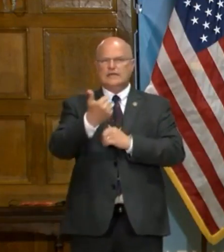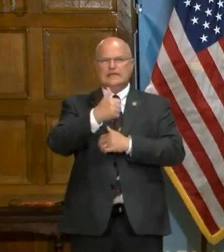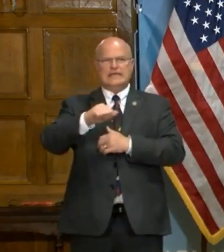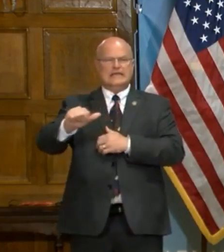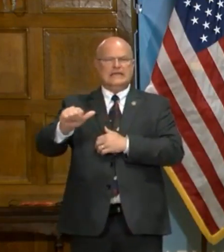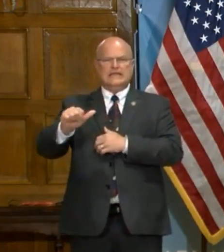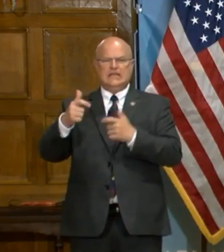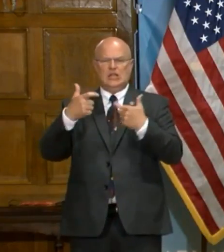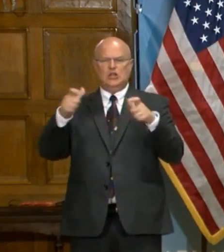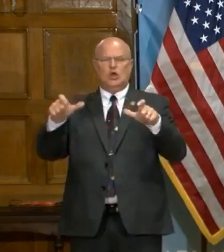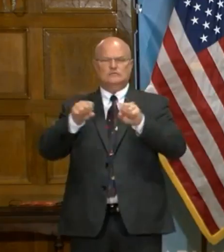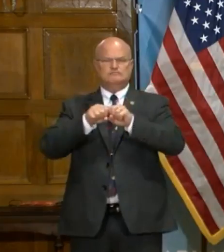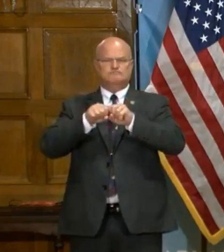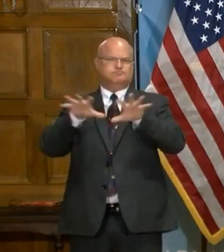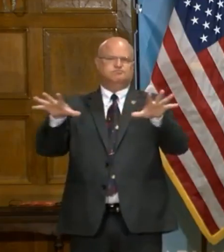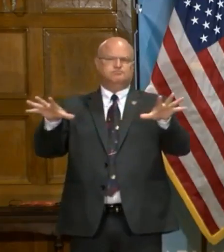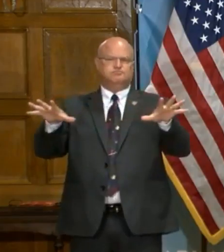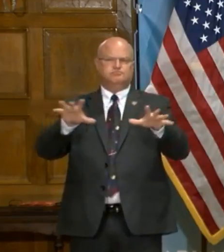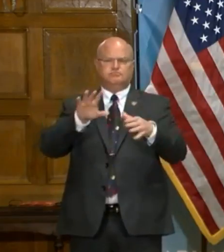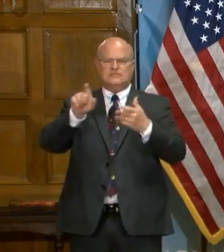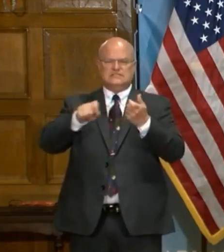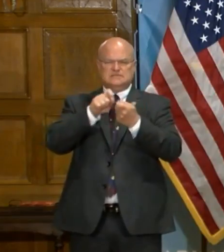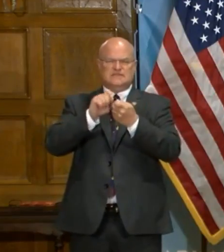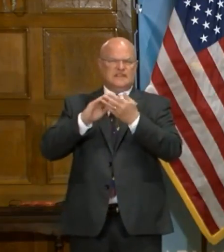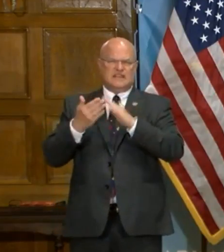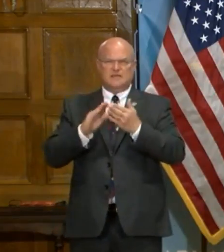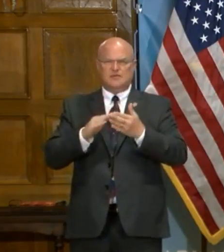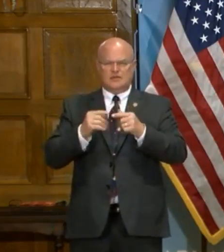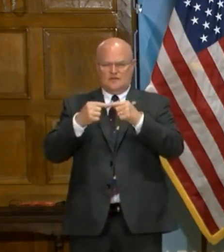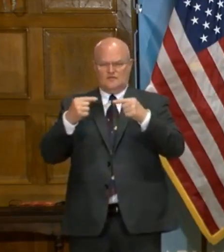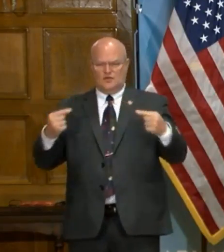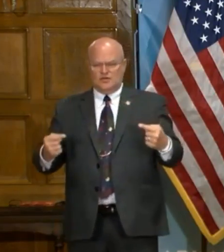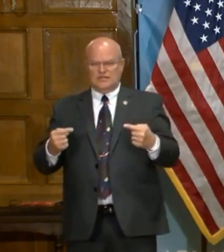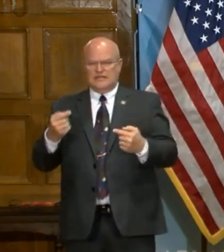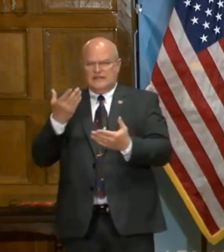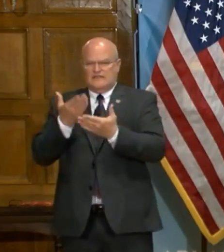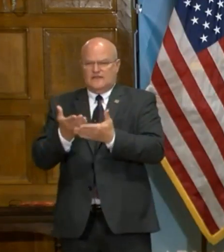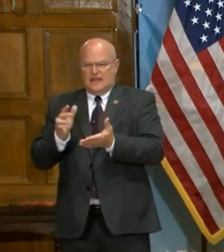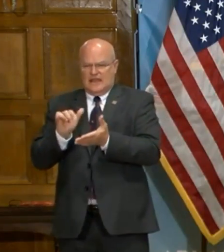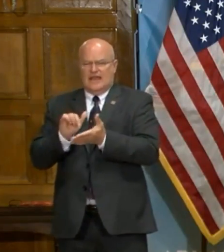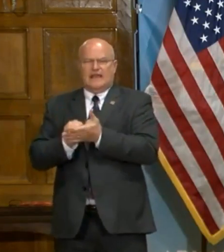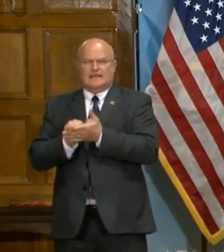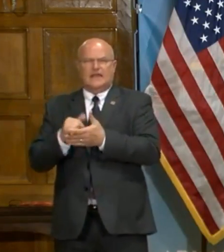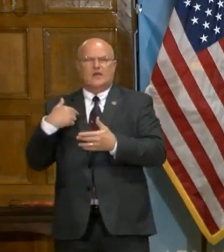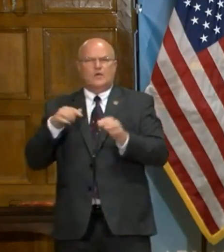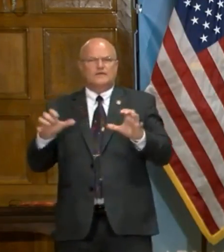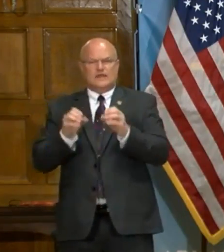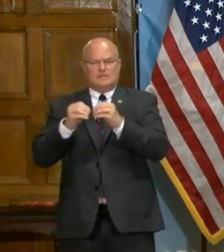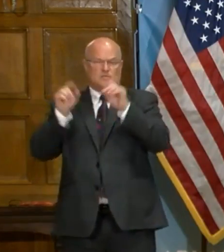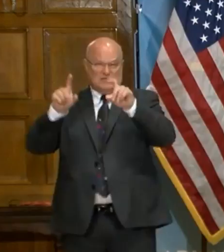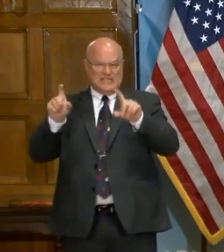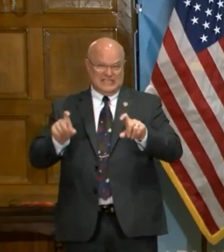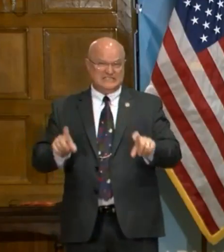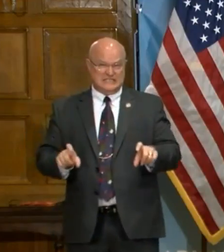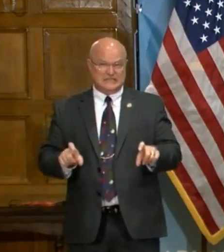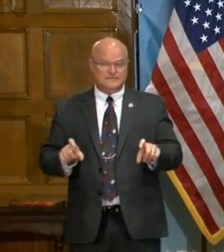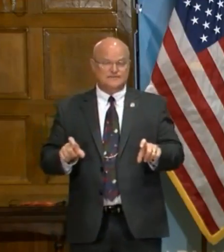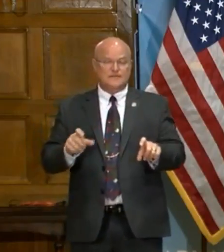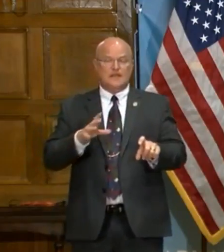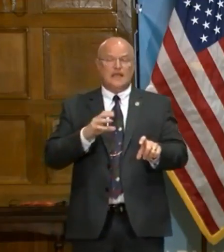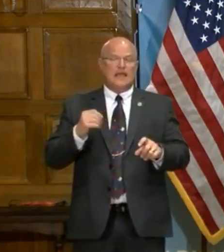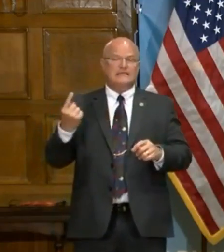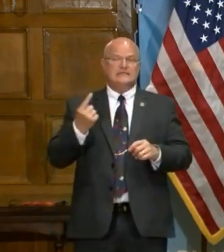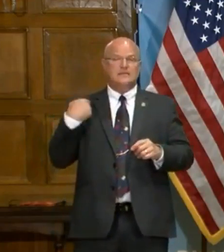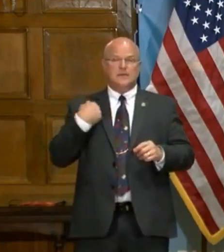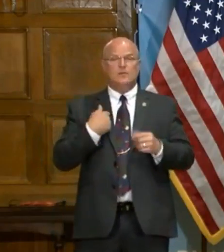any large outbreak in a community versus simply the fact that we've done more testing, and